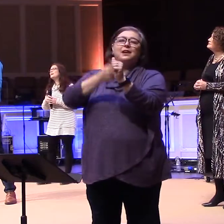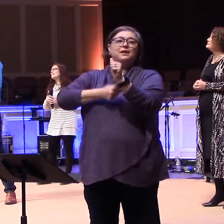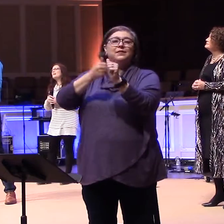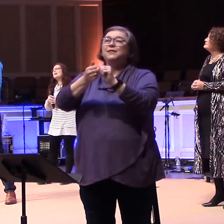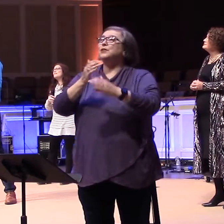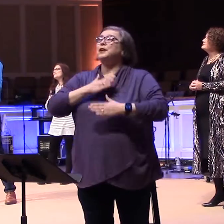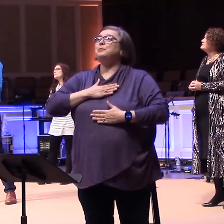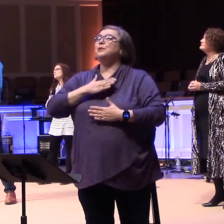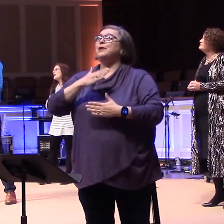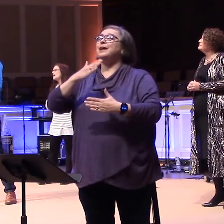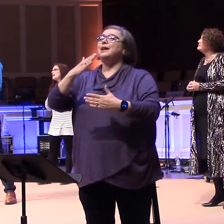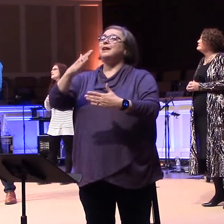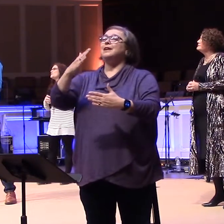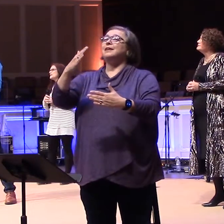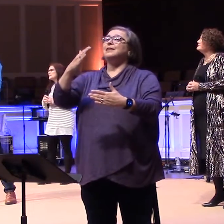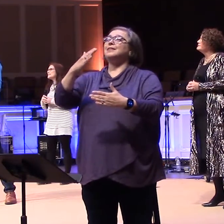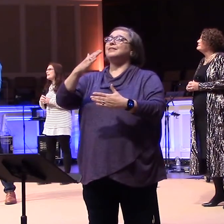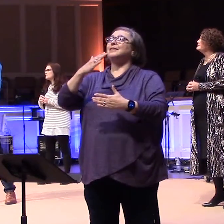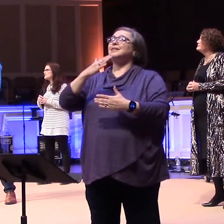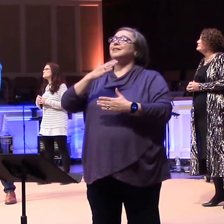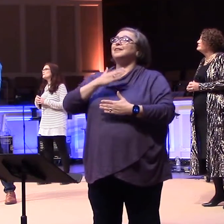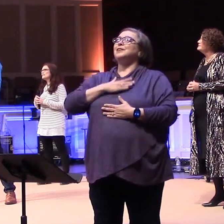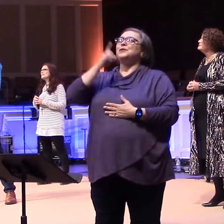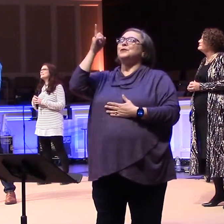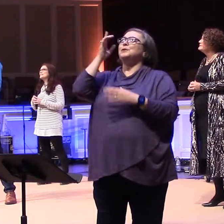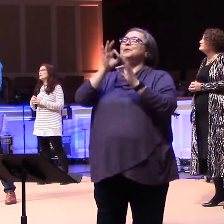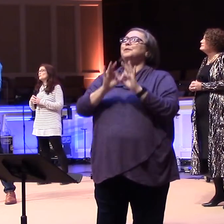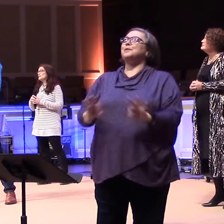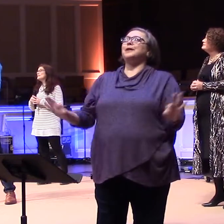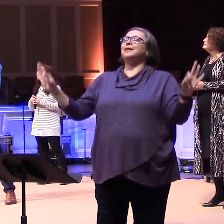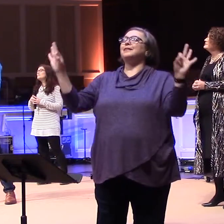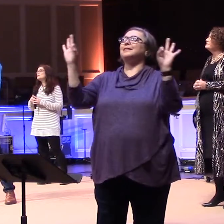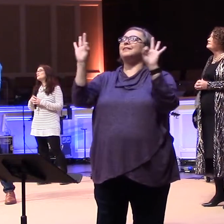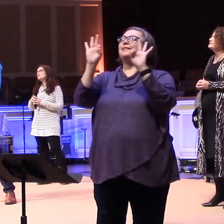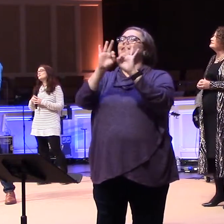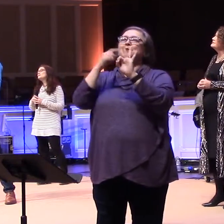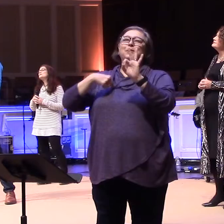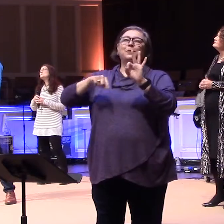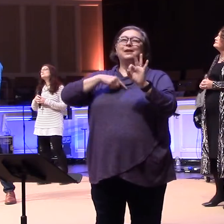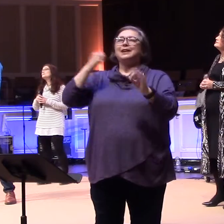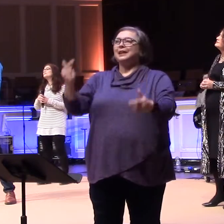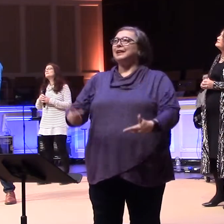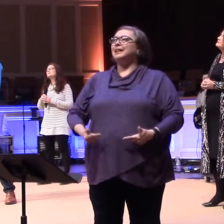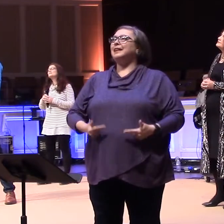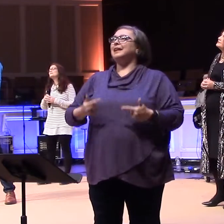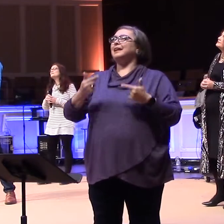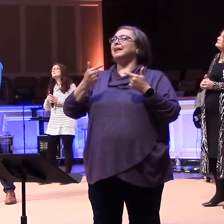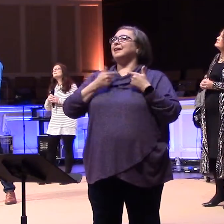Worthy of every breath we could ever breathe, we live for you.